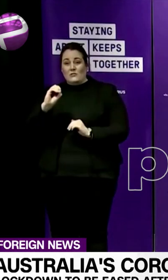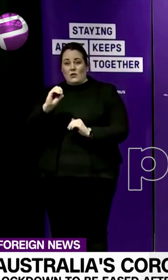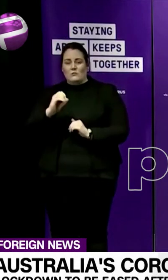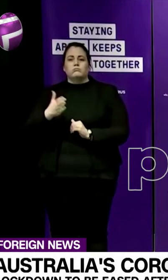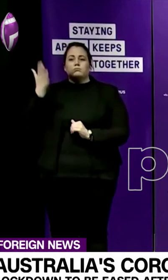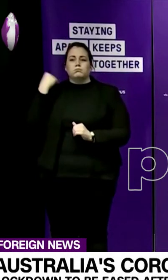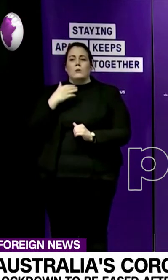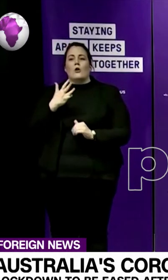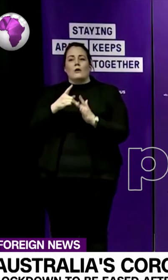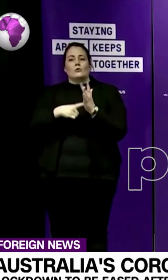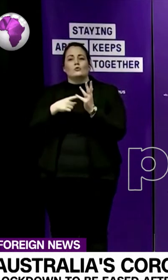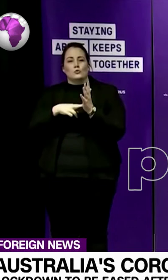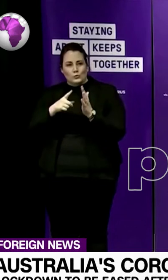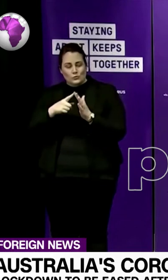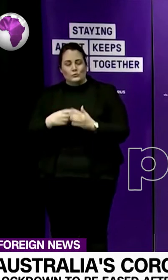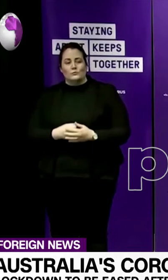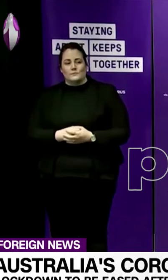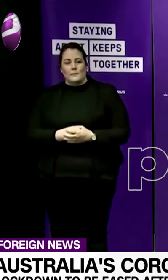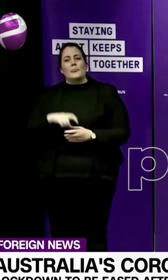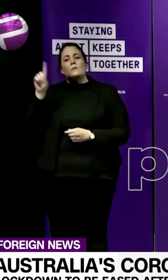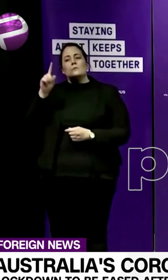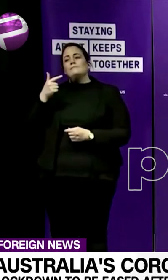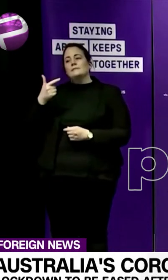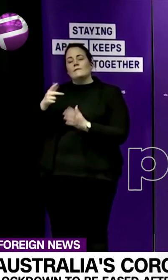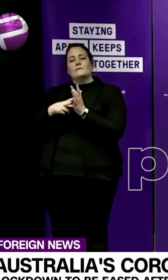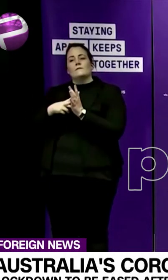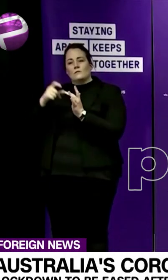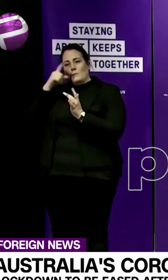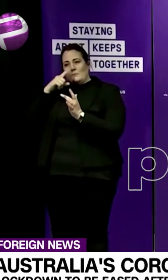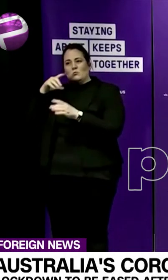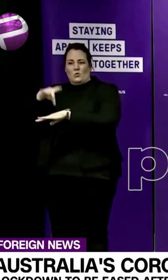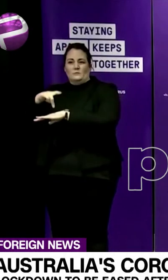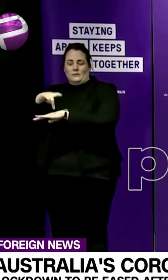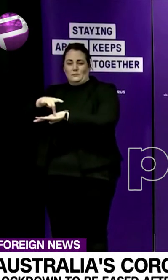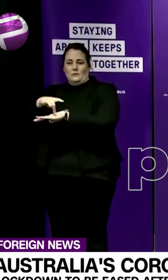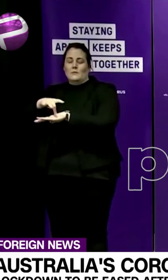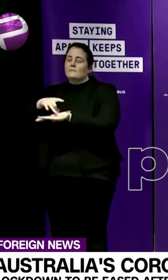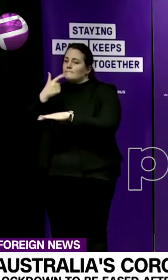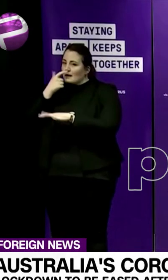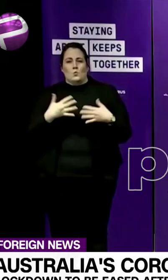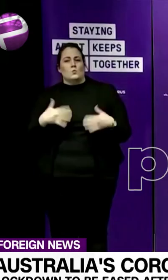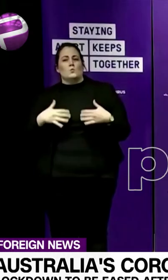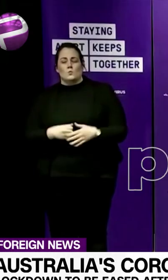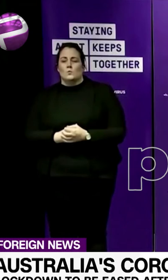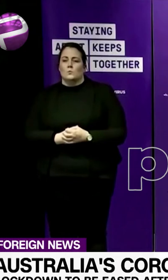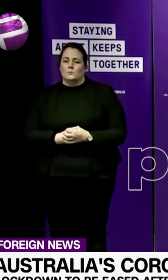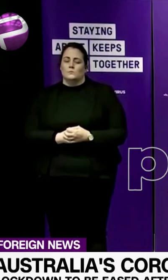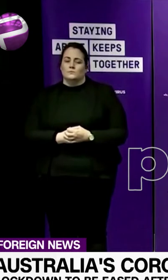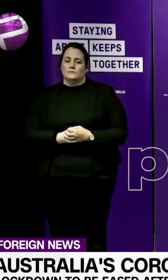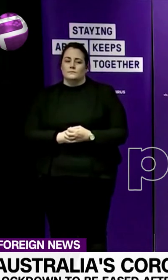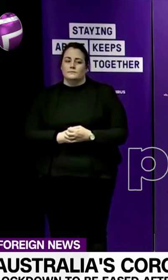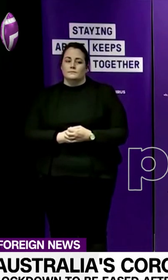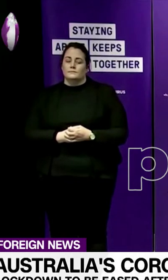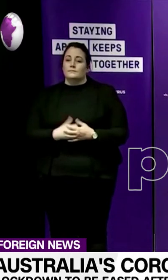of June. There are 7 Victorians in hospital, and I'm pleased to say none of them are receiving intensive care. I am very